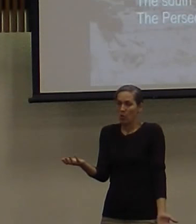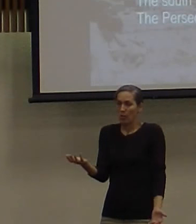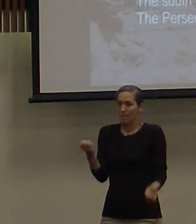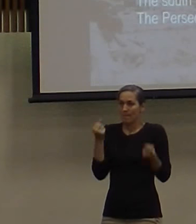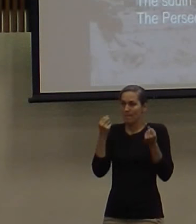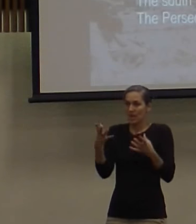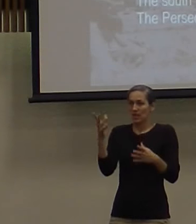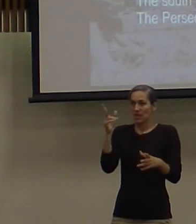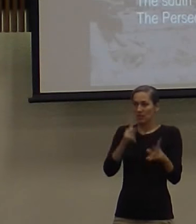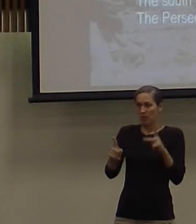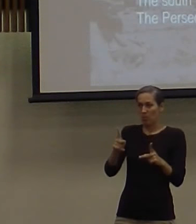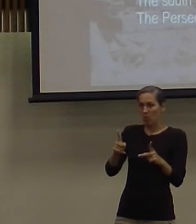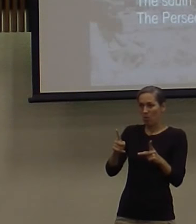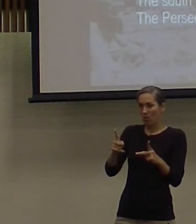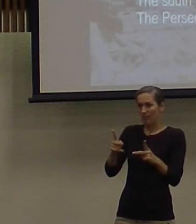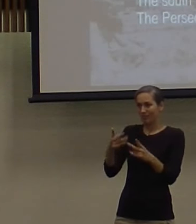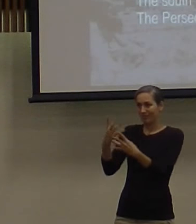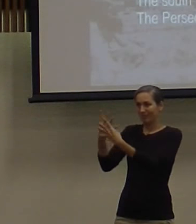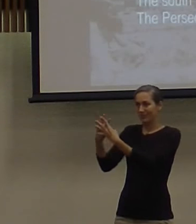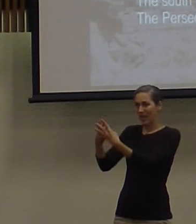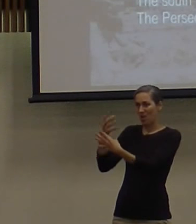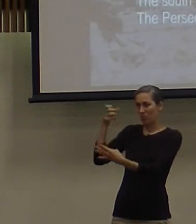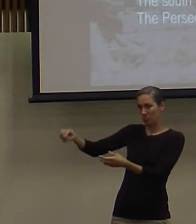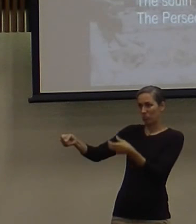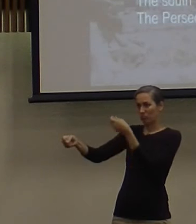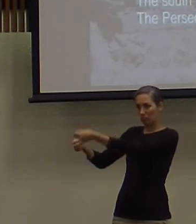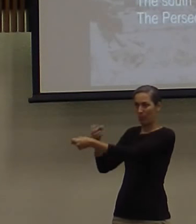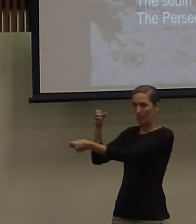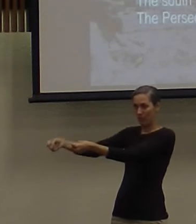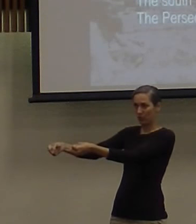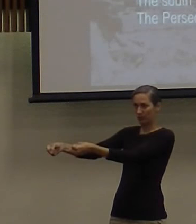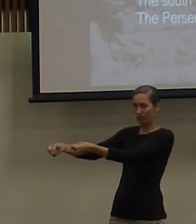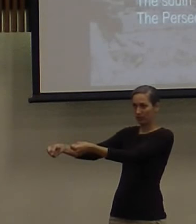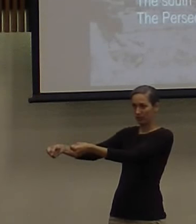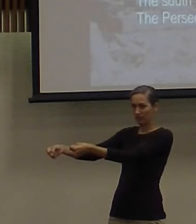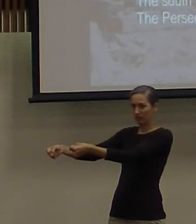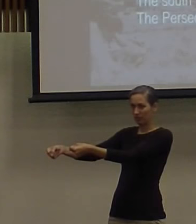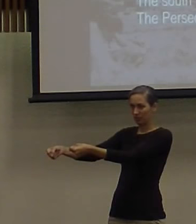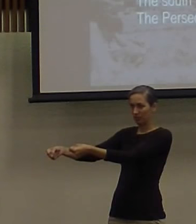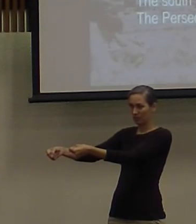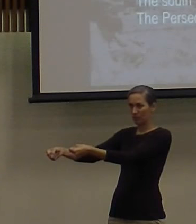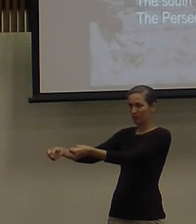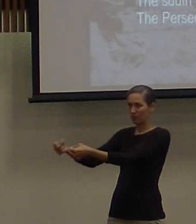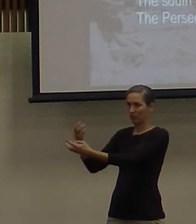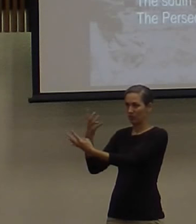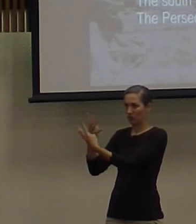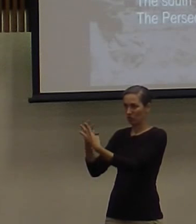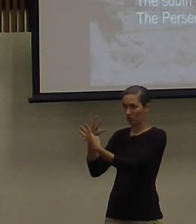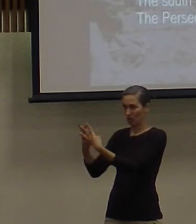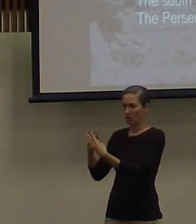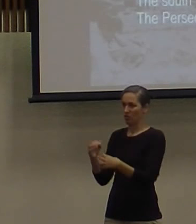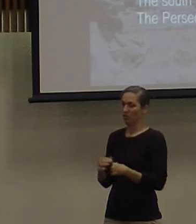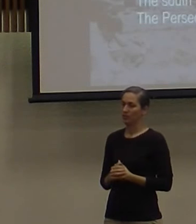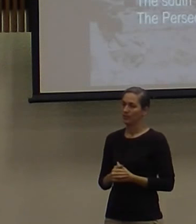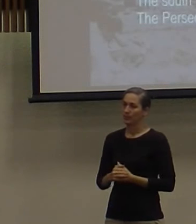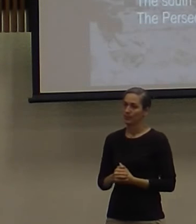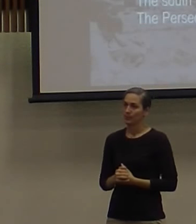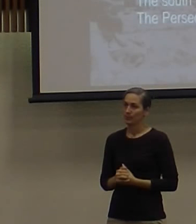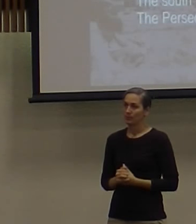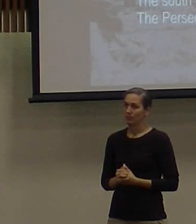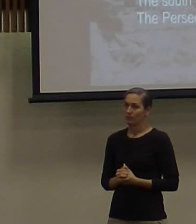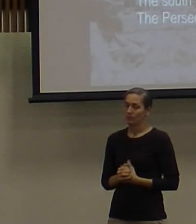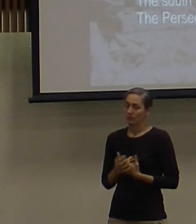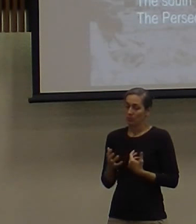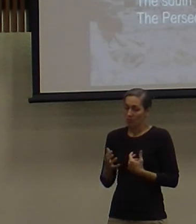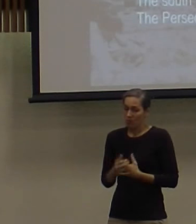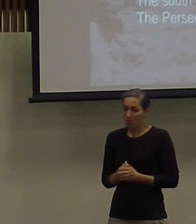jail to be brand washed. Yeah, that's the thing that they do. And